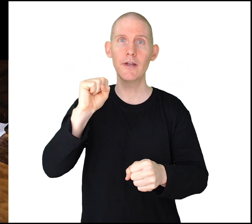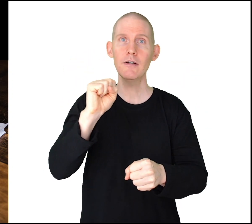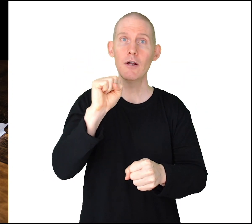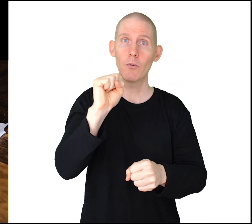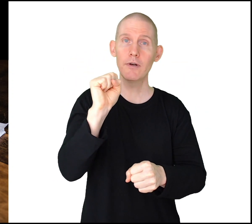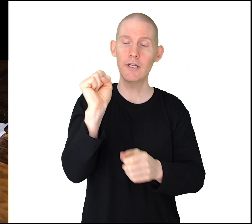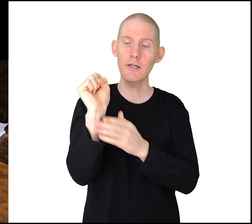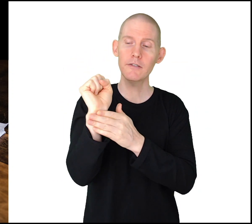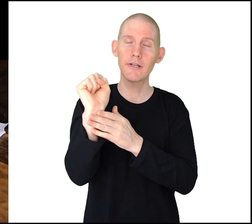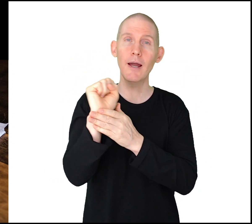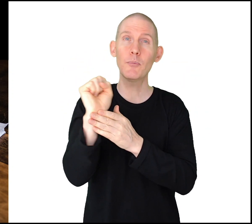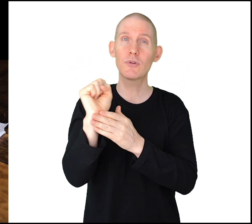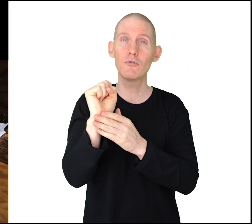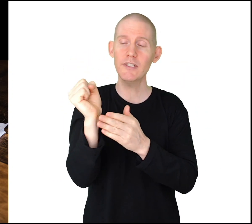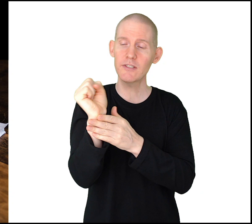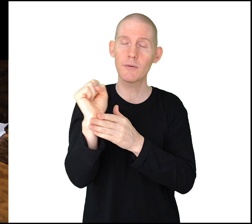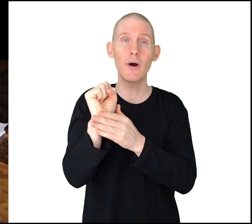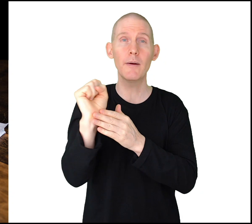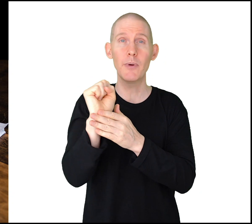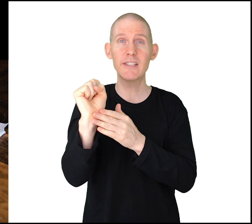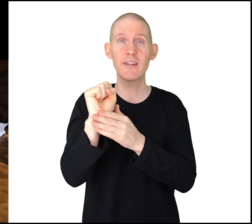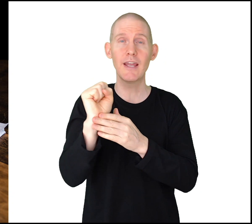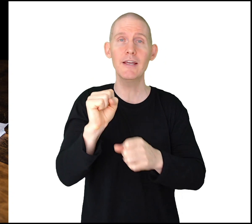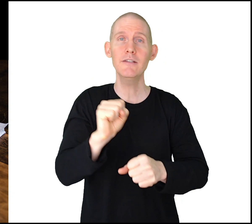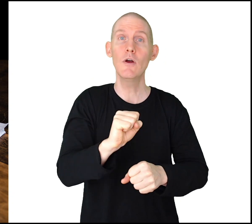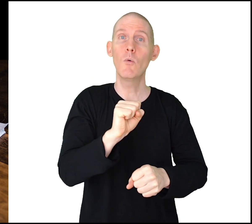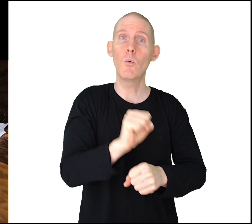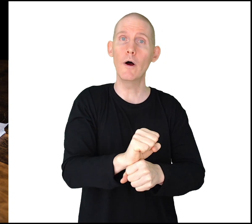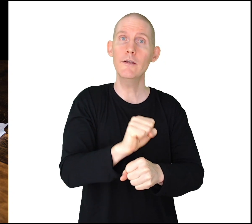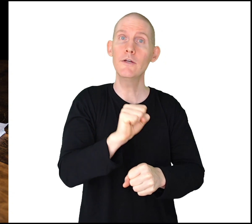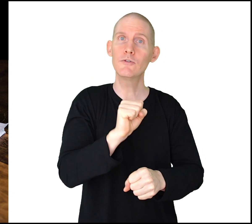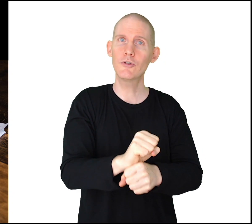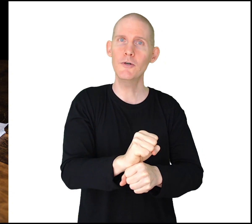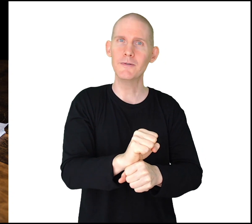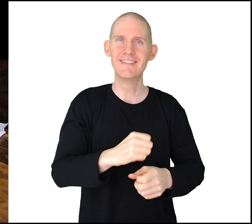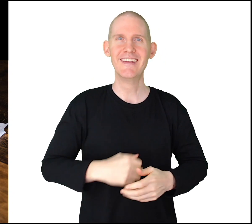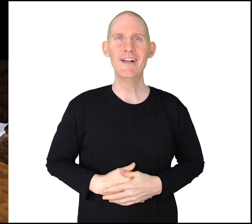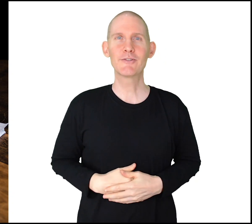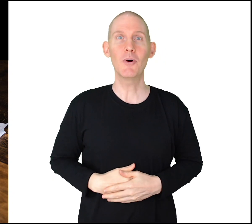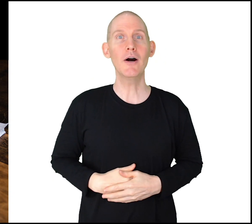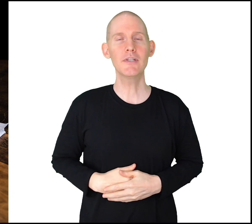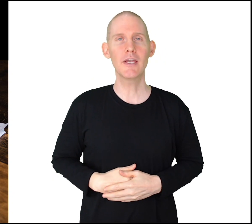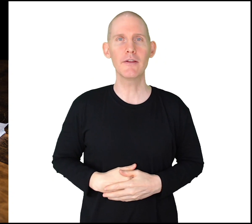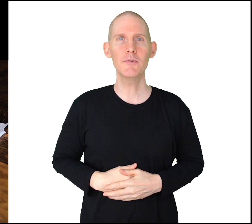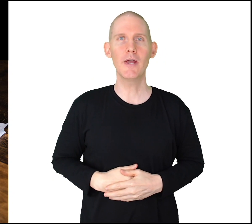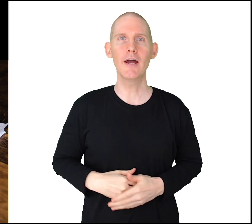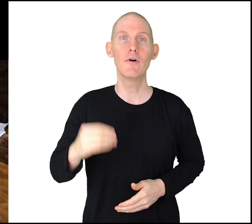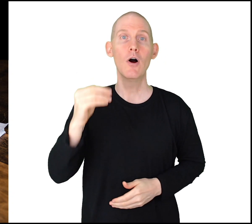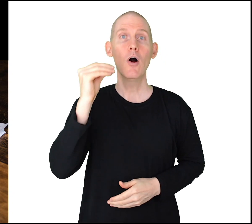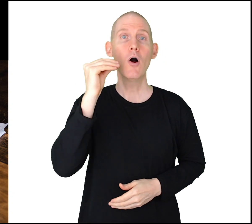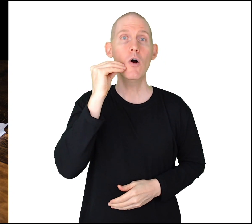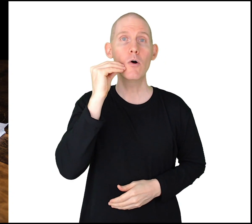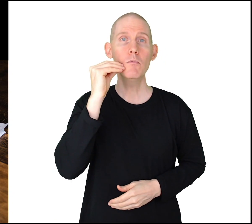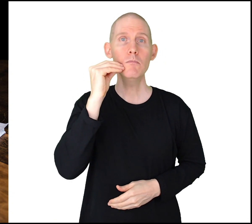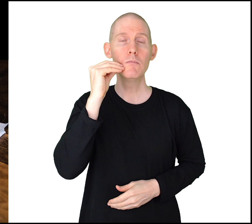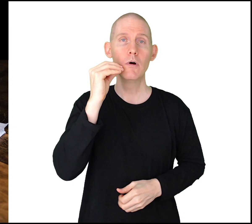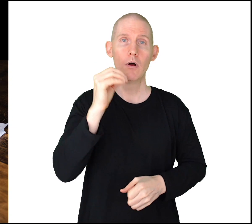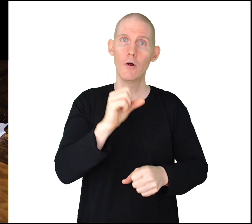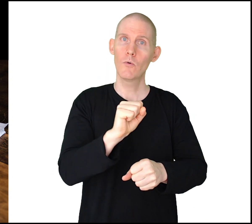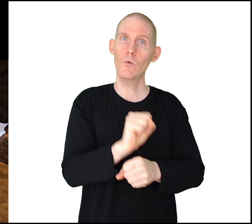there, one here. Tap with the wrist or base of the hand. 1, 2. So all together we have home,